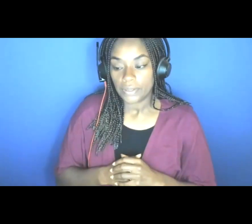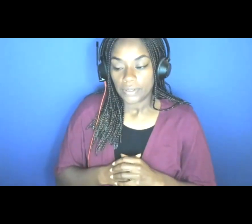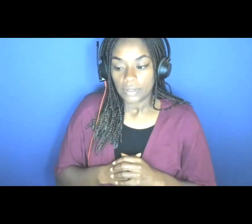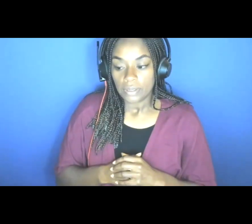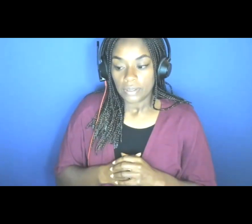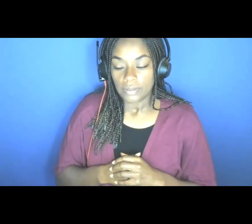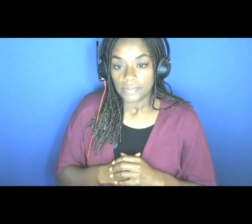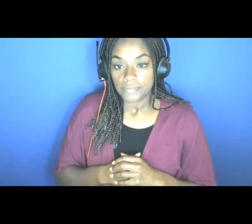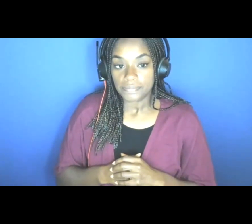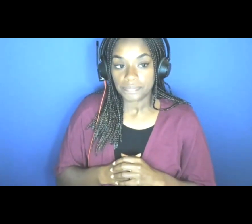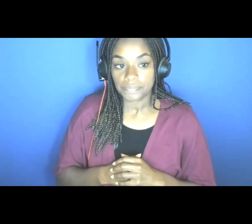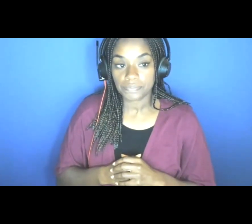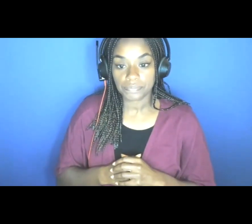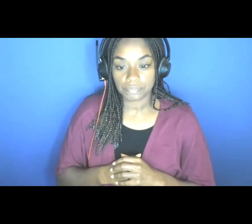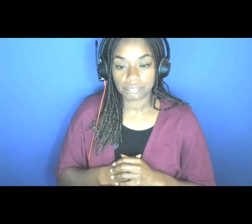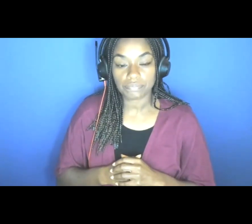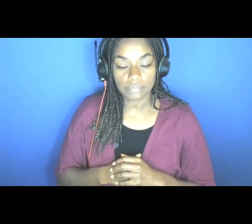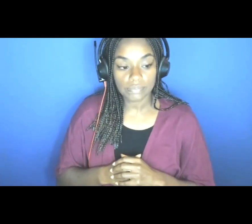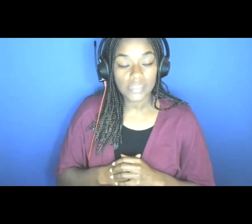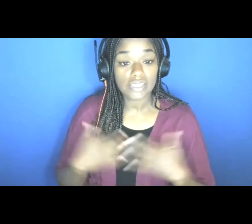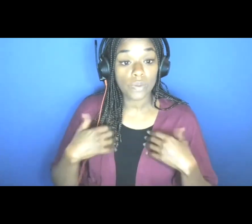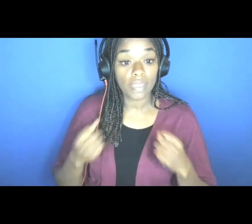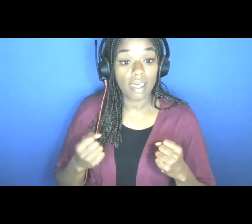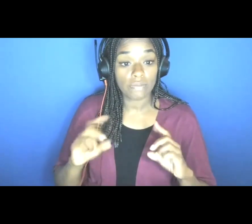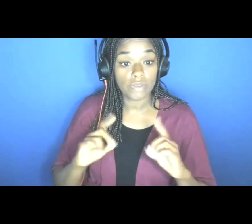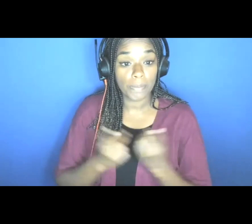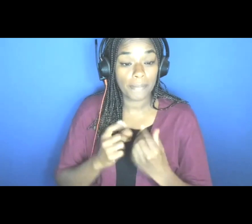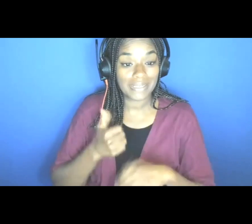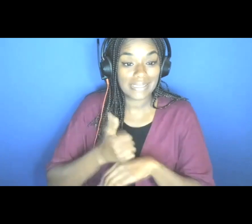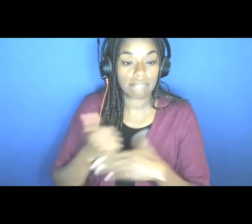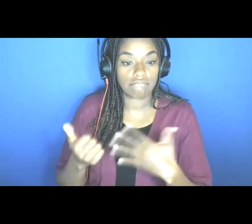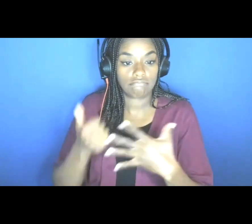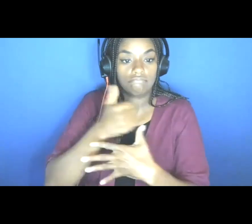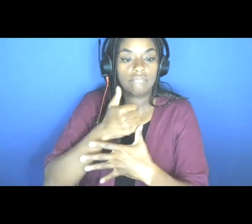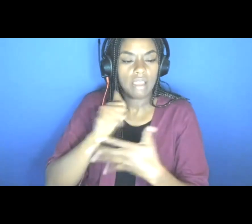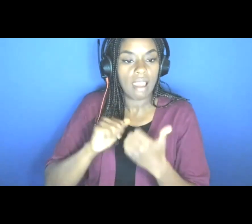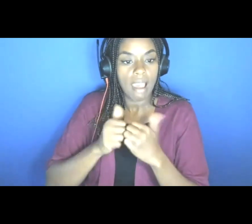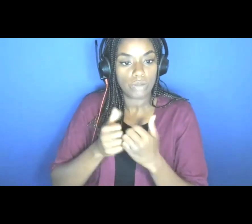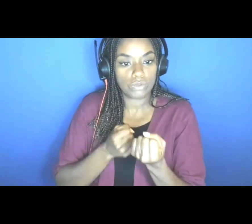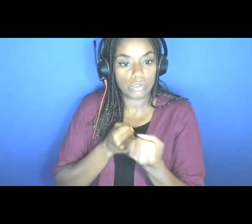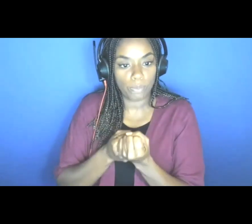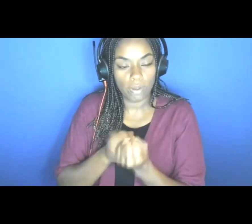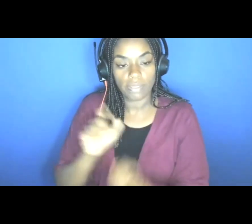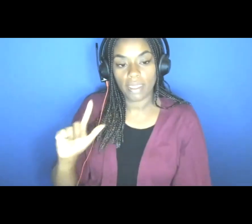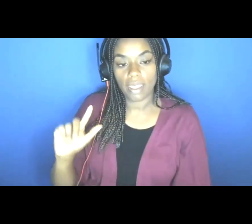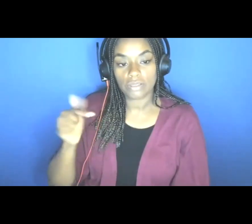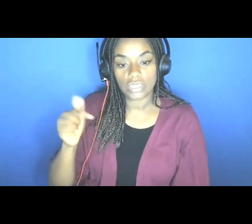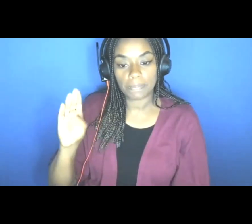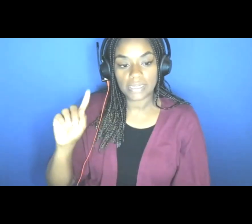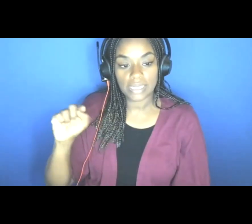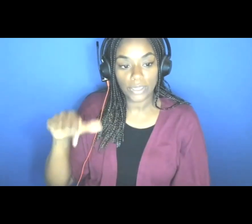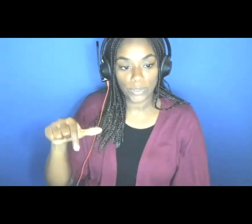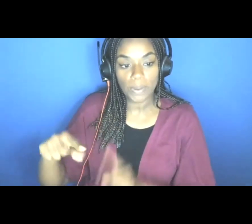data help the health department set priorities for how to support the LGBTQ plus